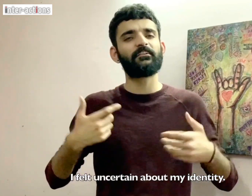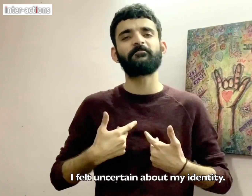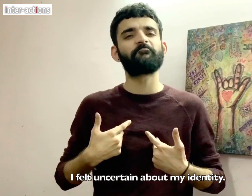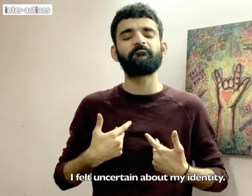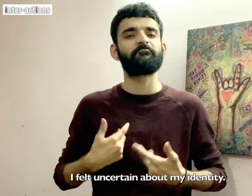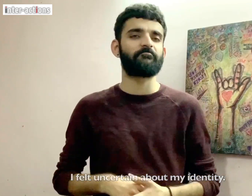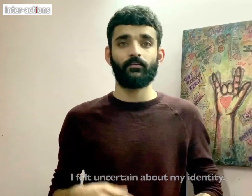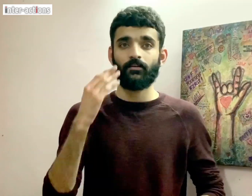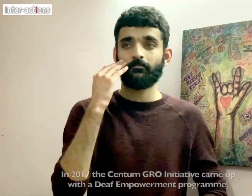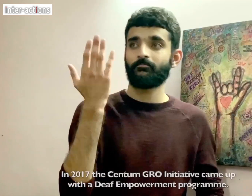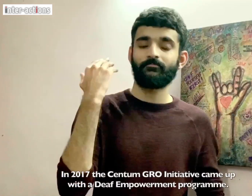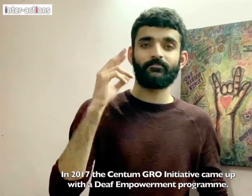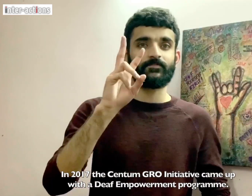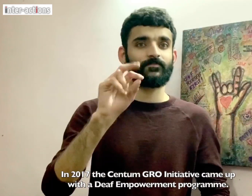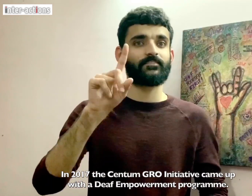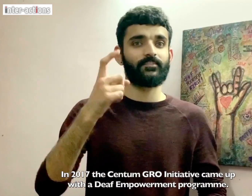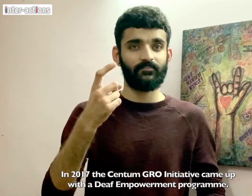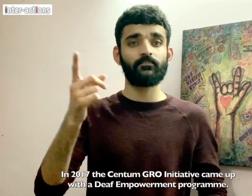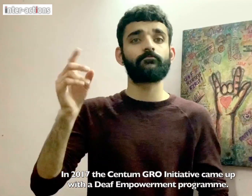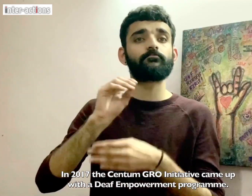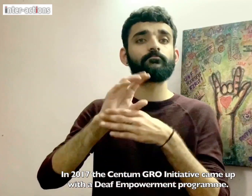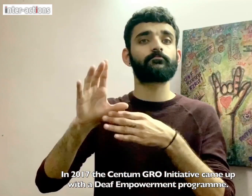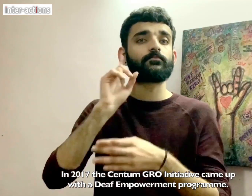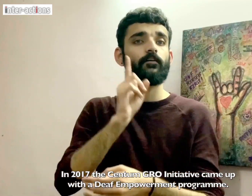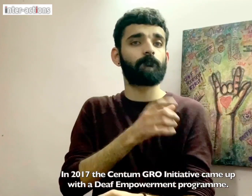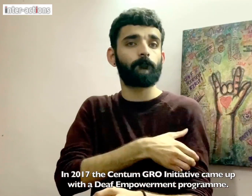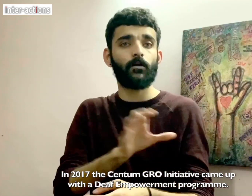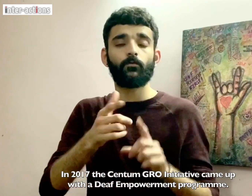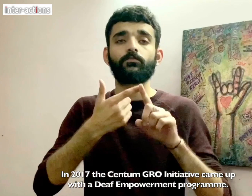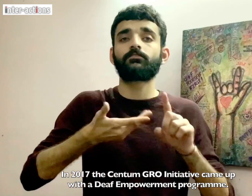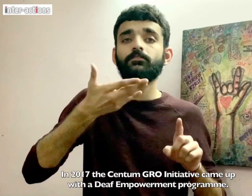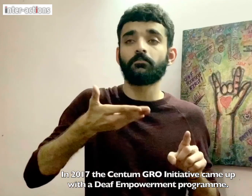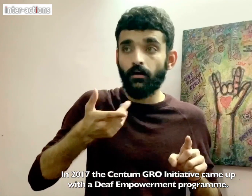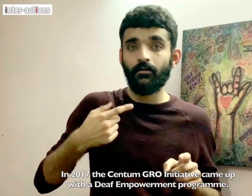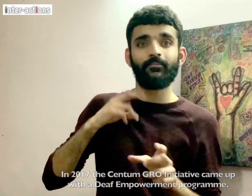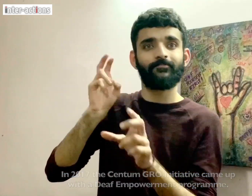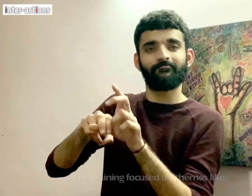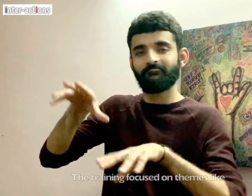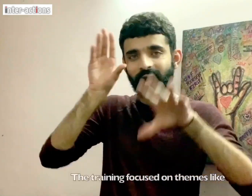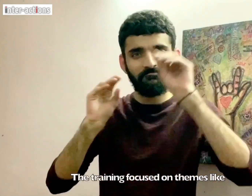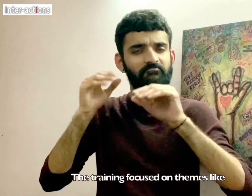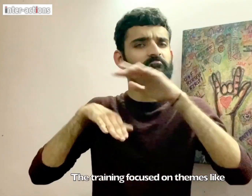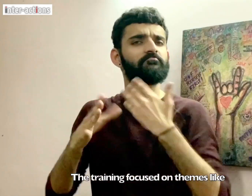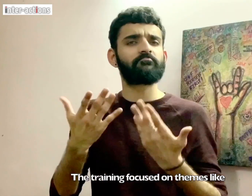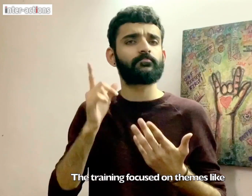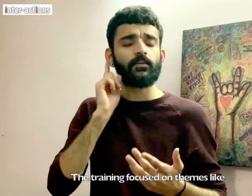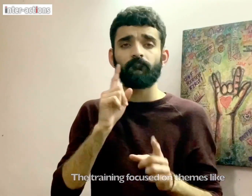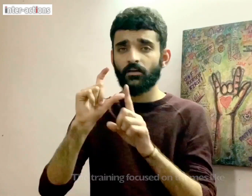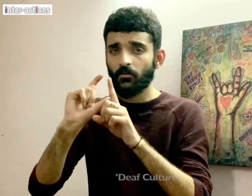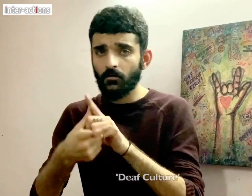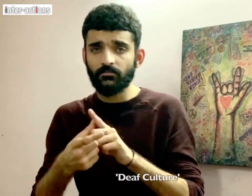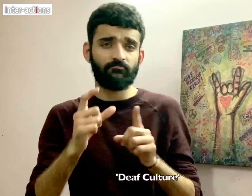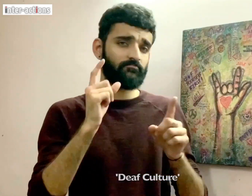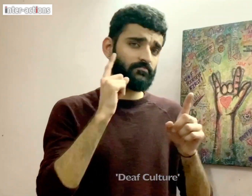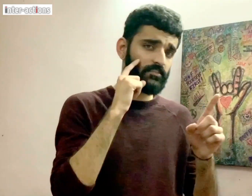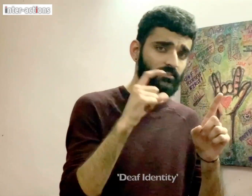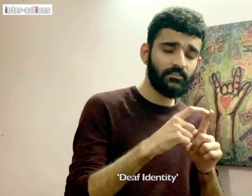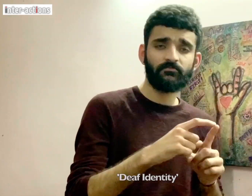uncertain about my identity. In 2017, the Centum GRO Initiative came up with a deaf empowerment program. The training focused on themes like deaf culture,